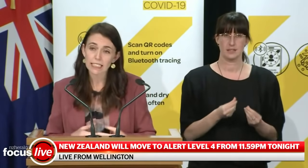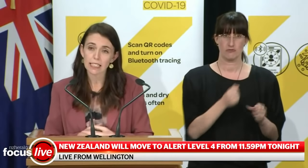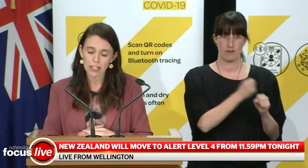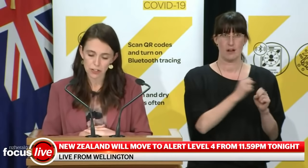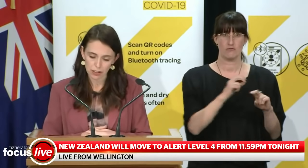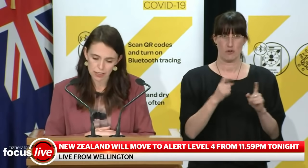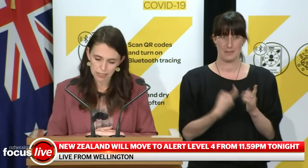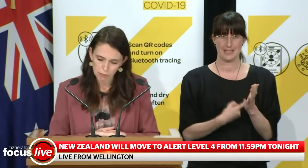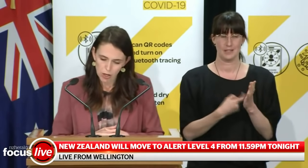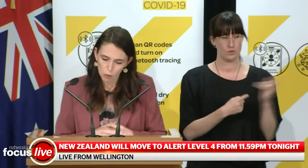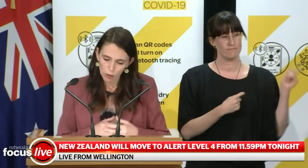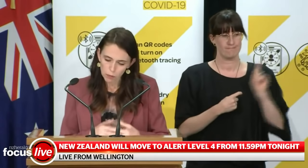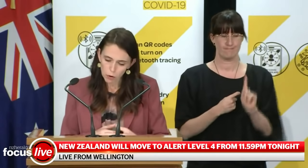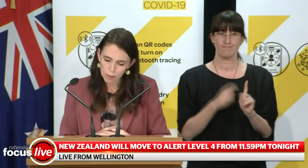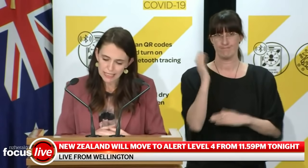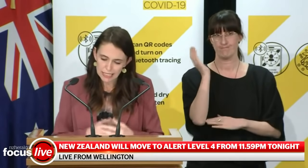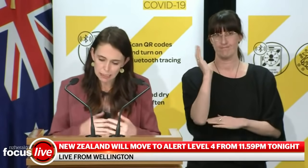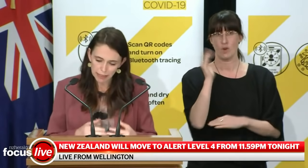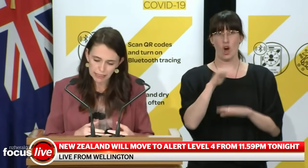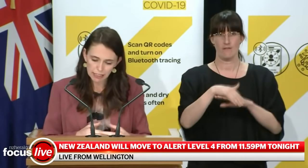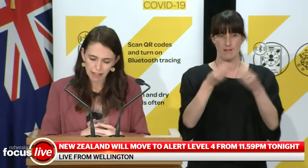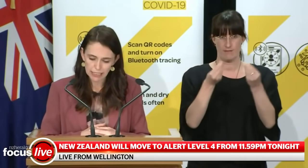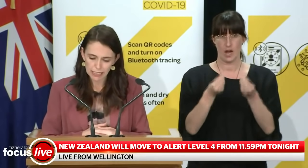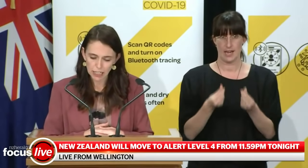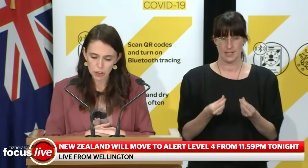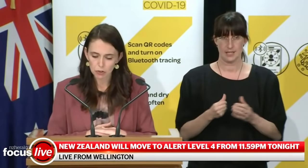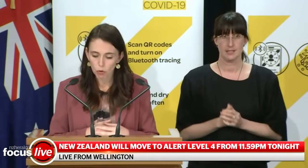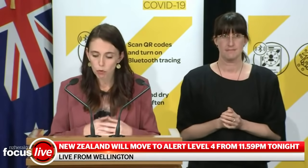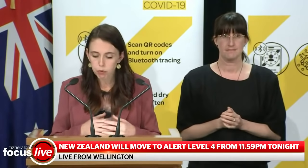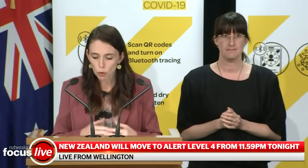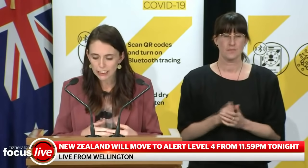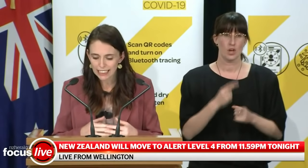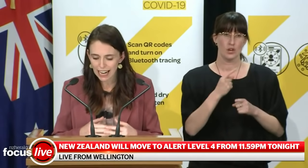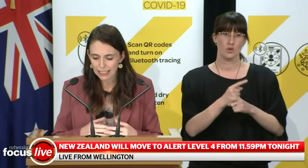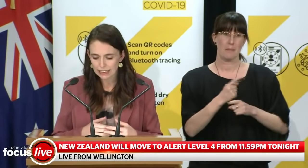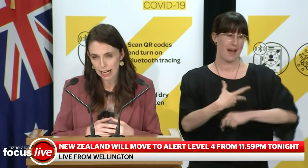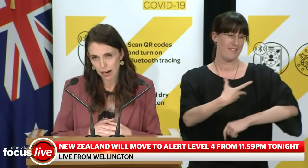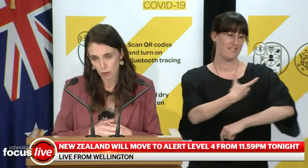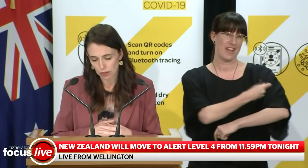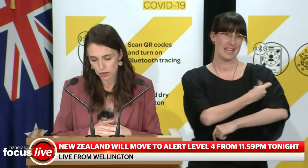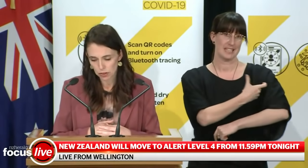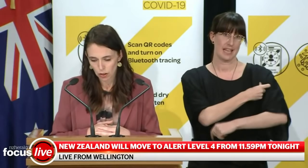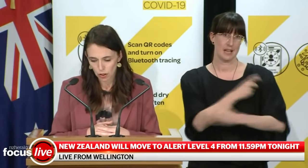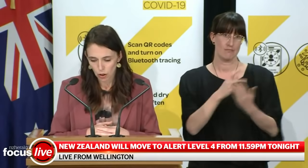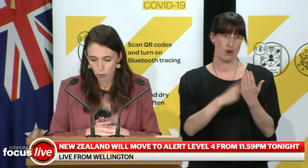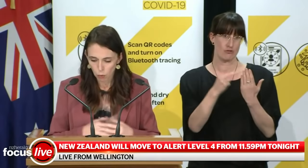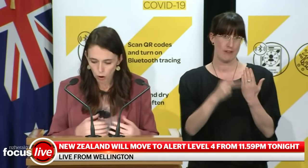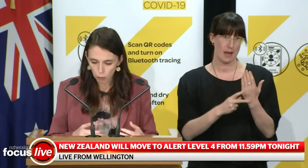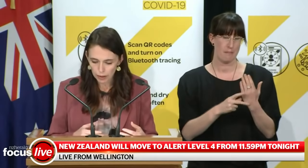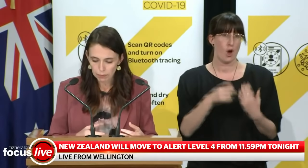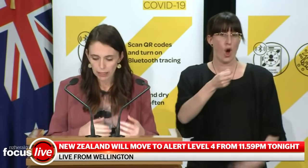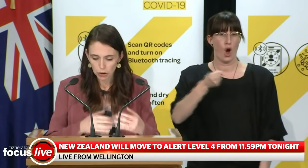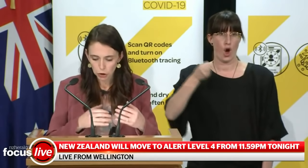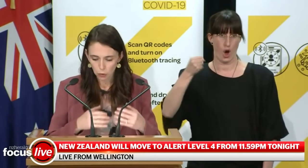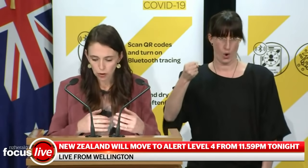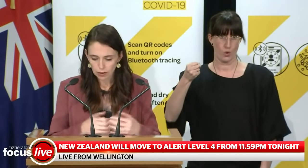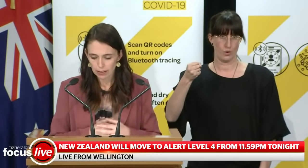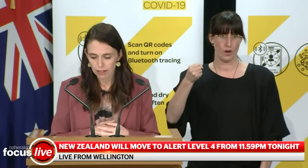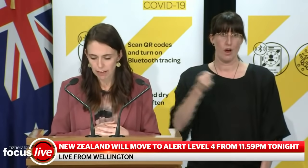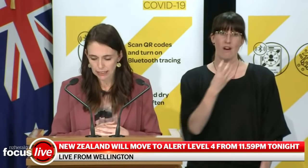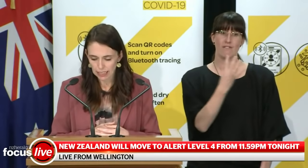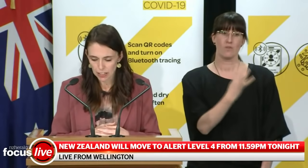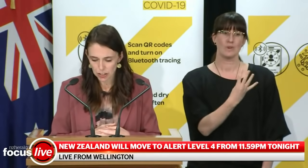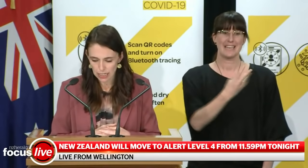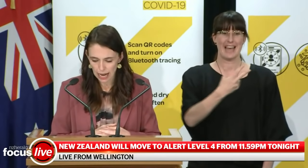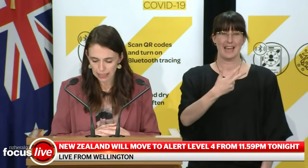On vaccinations, we will be suspending vaccinations for 48 hours while we ensure